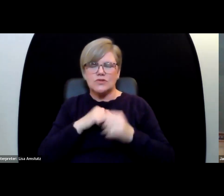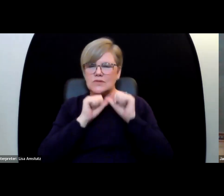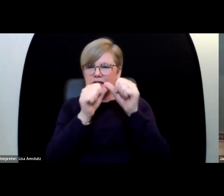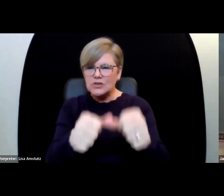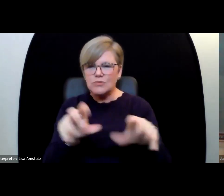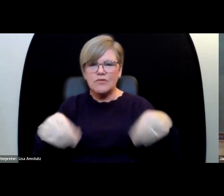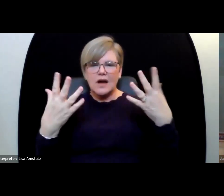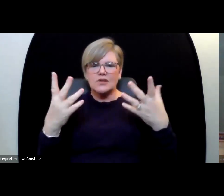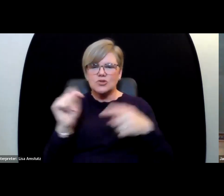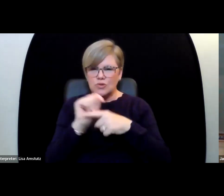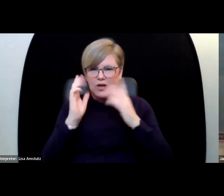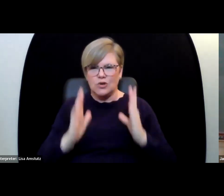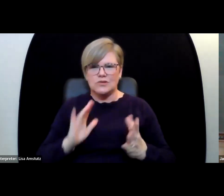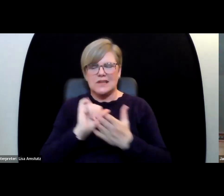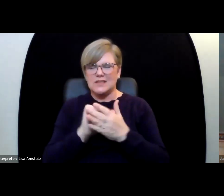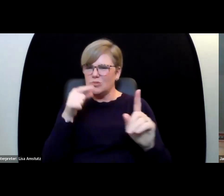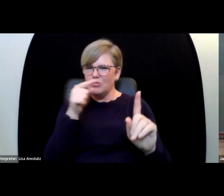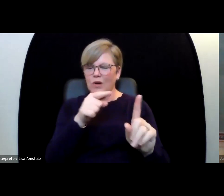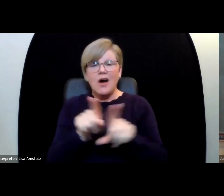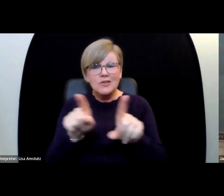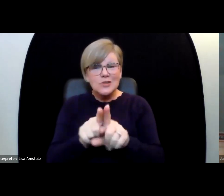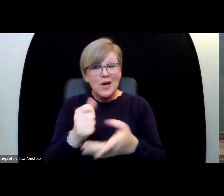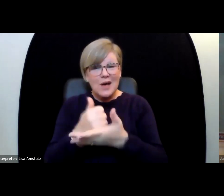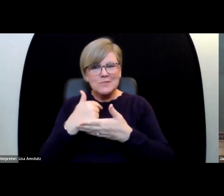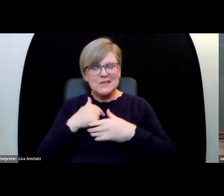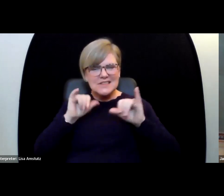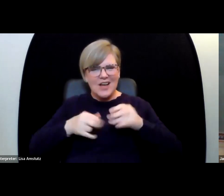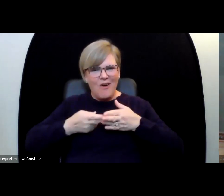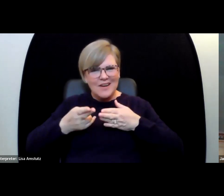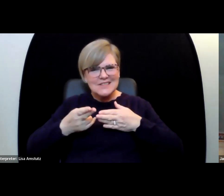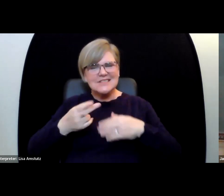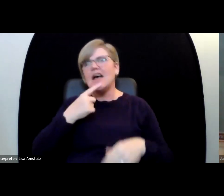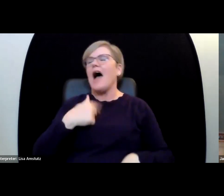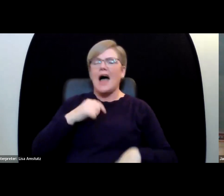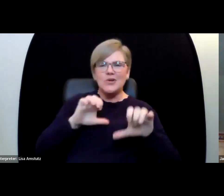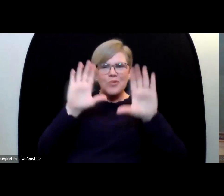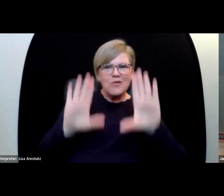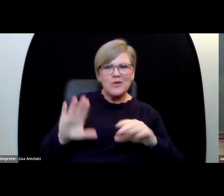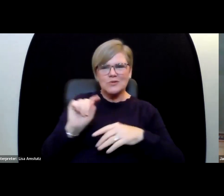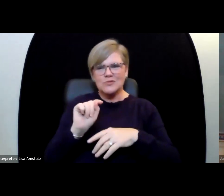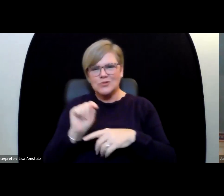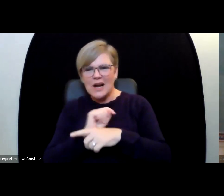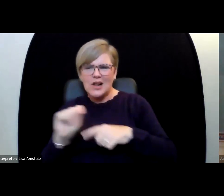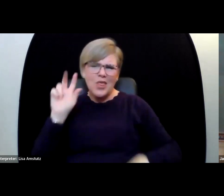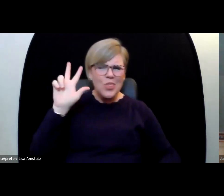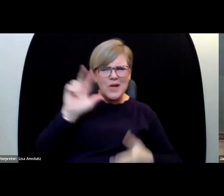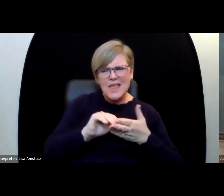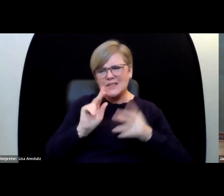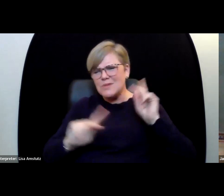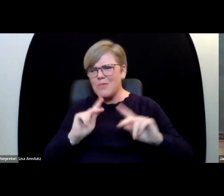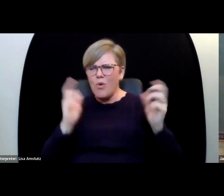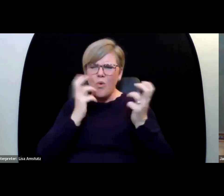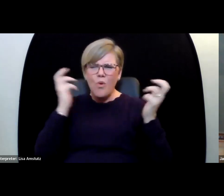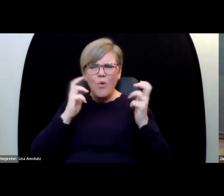trainers is really at the heart of it. It also keeps me honest. So I don't go, yeah, I did this great training the other day. There were 3,000 people in it. It was